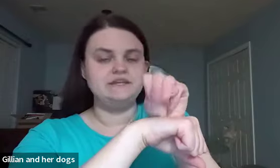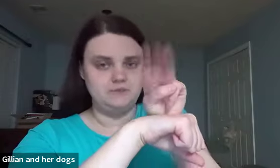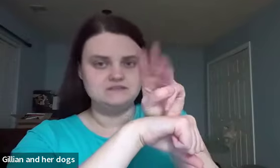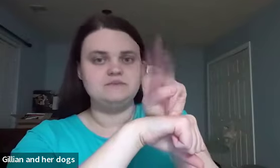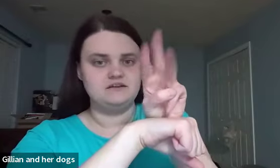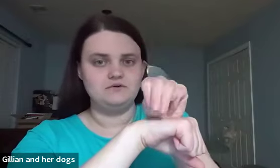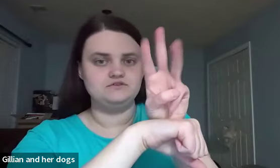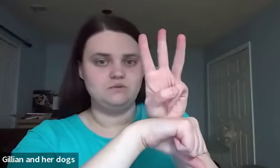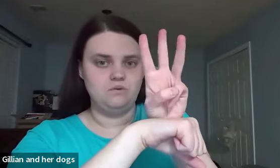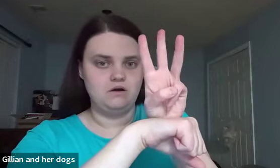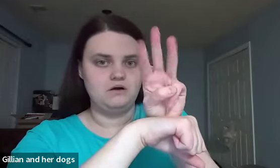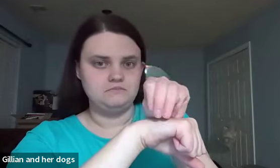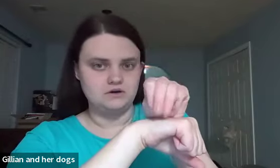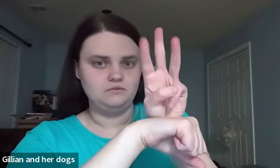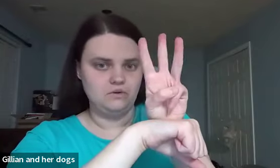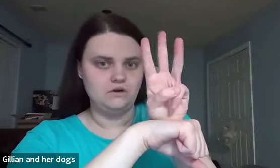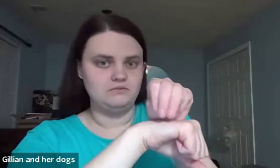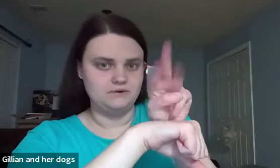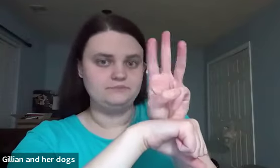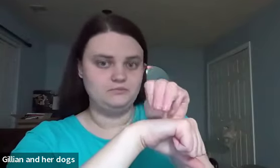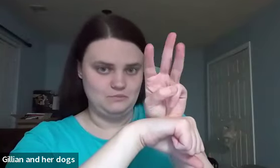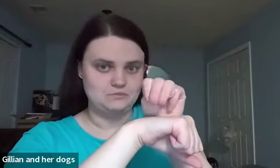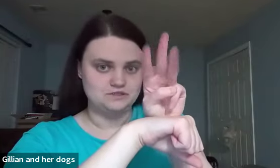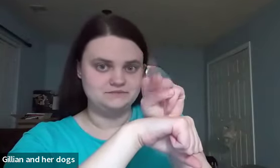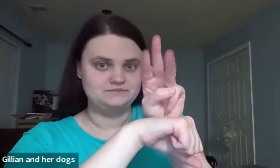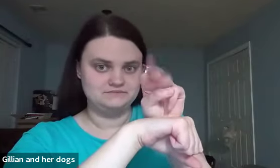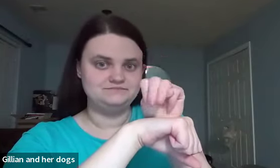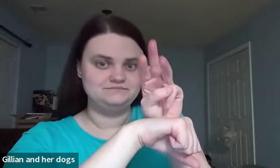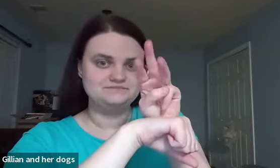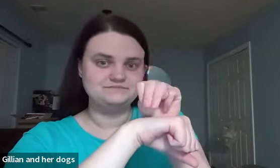then you bounce it back and forth. So Walmart, Walmart, Walmart.